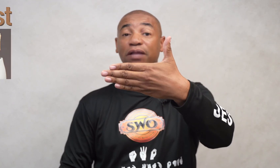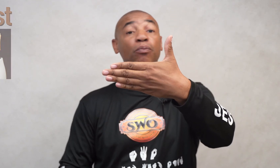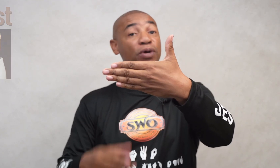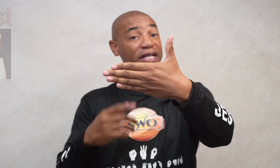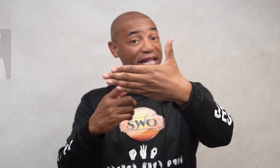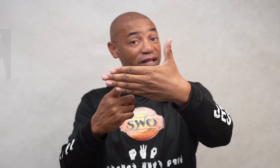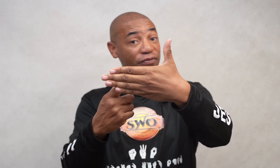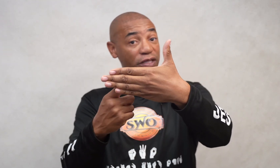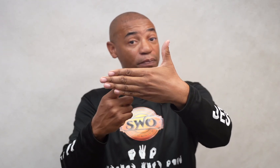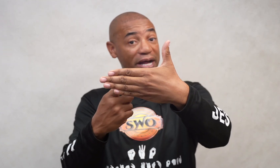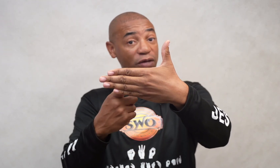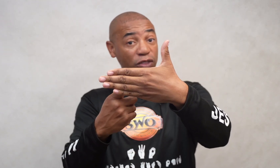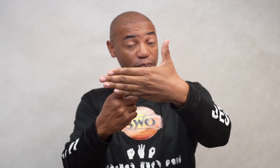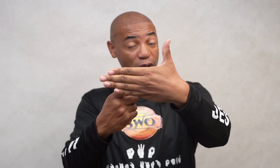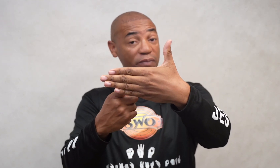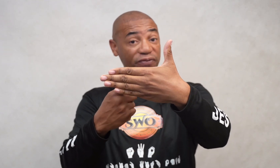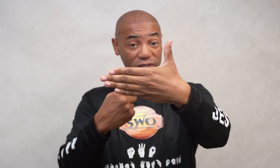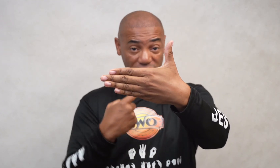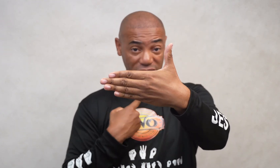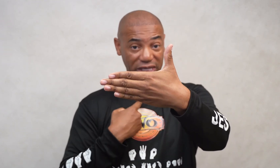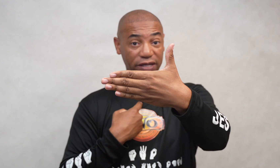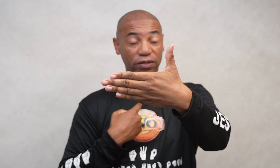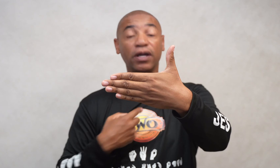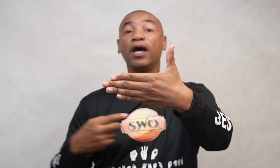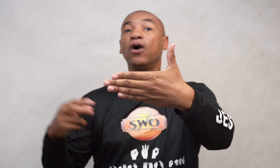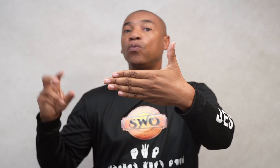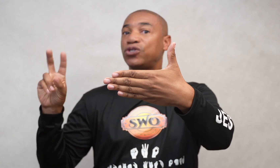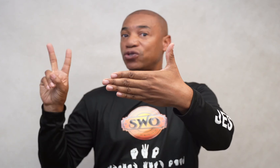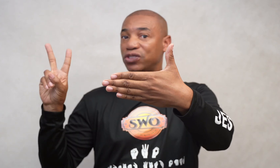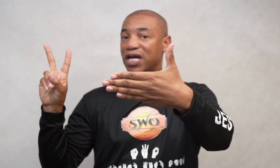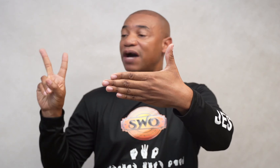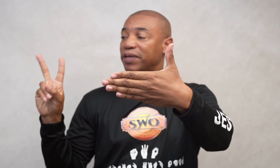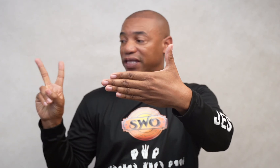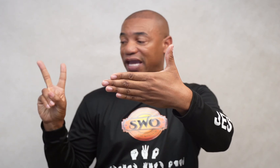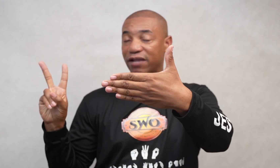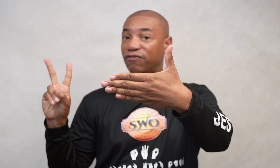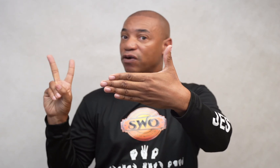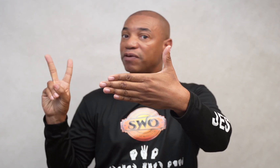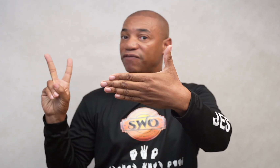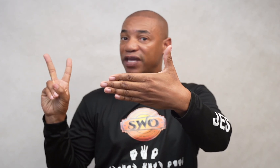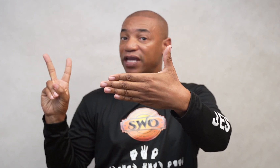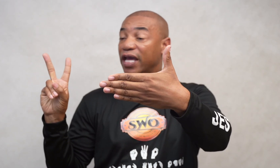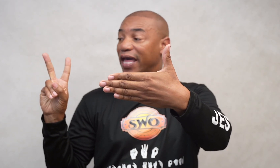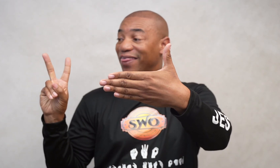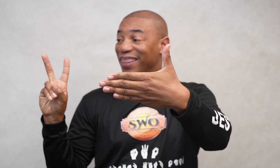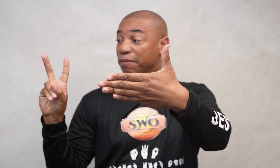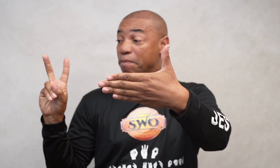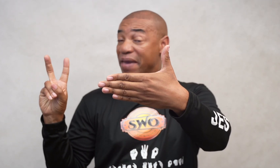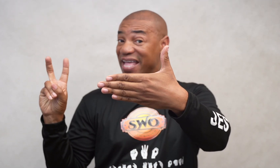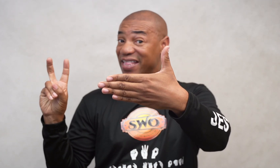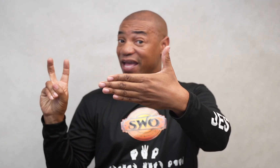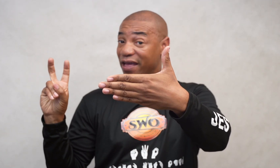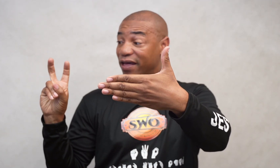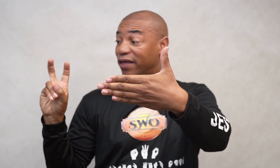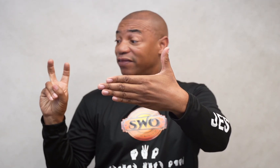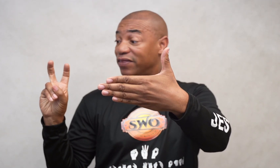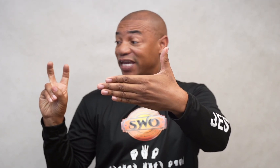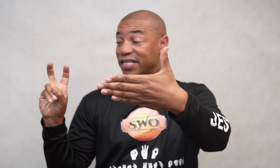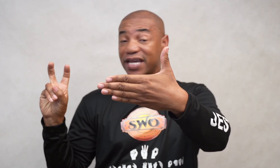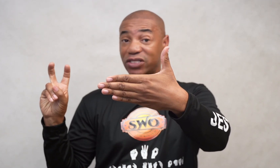bring that out in front of the body with the palm facing the signer. With your dominant hand, form a V, then bend the index and the